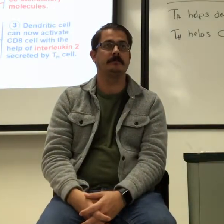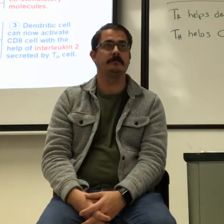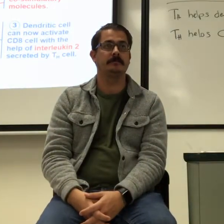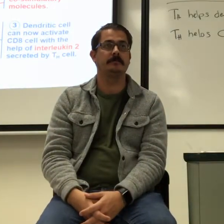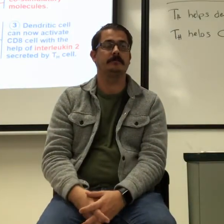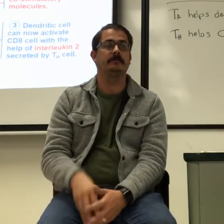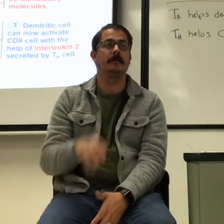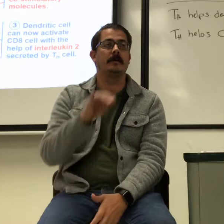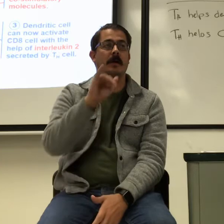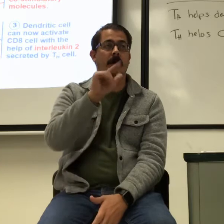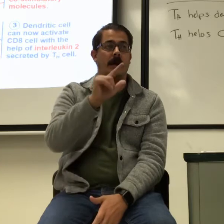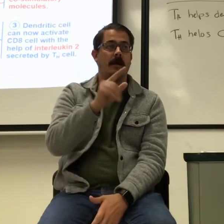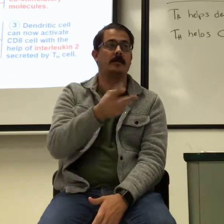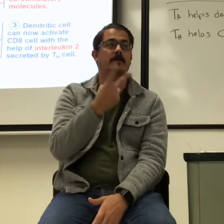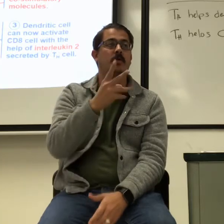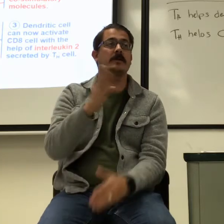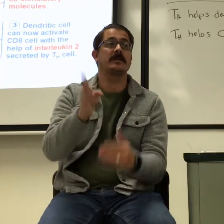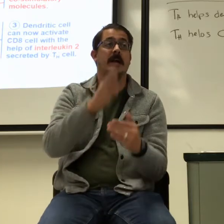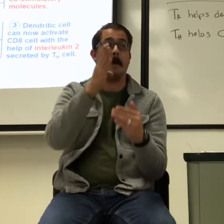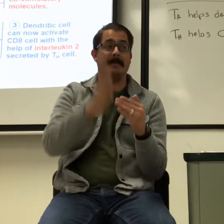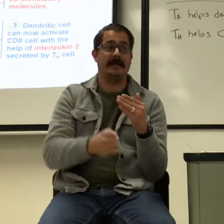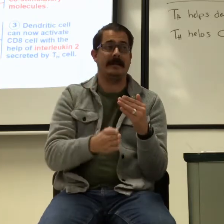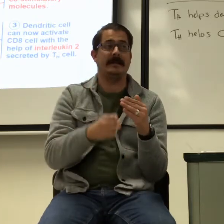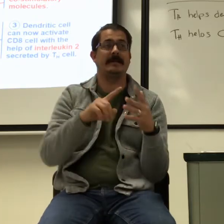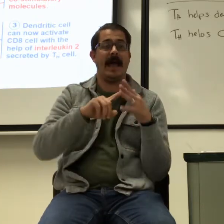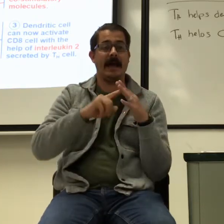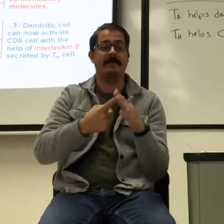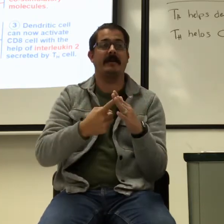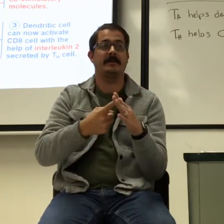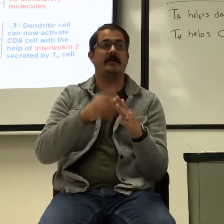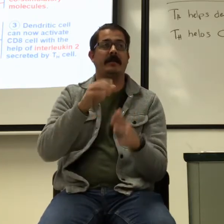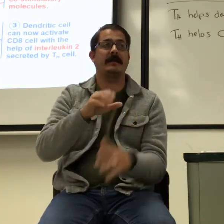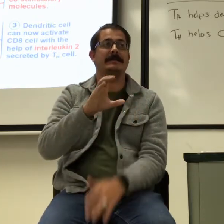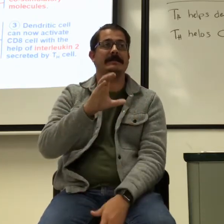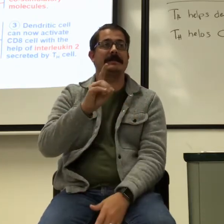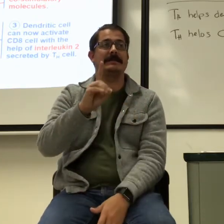So IL-2 is completing the activation of that CD8 cell.